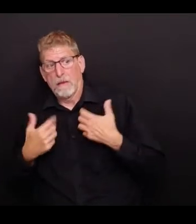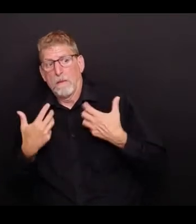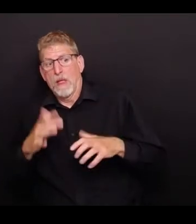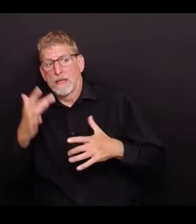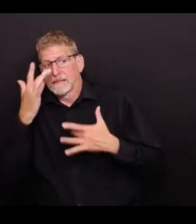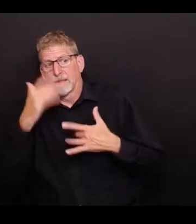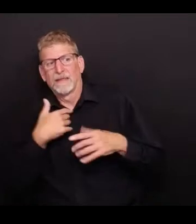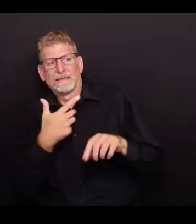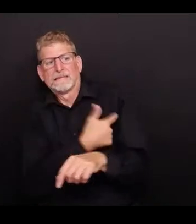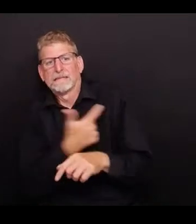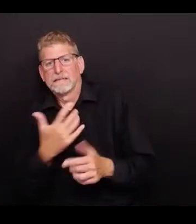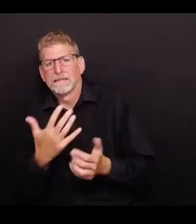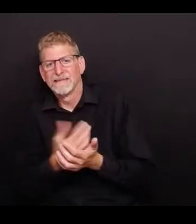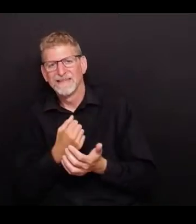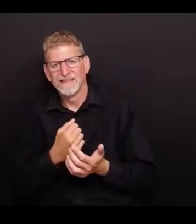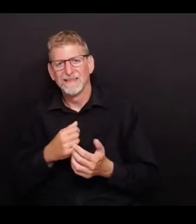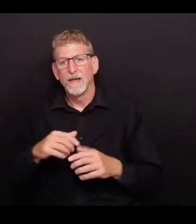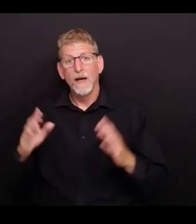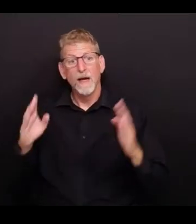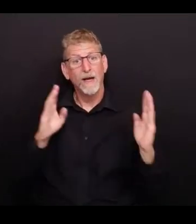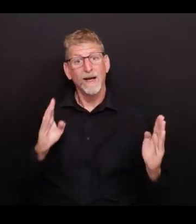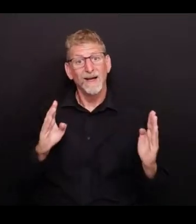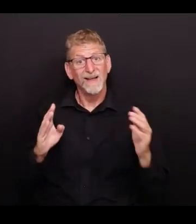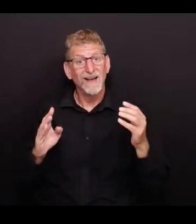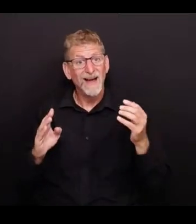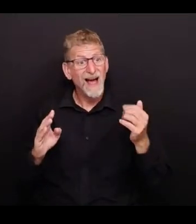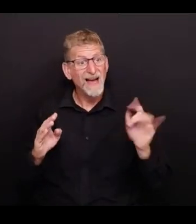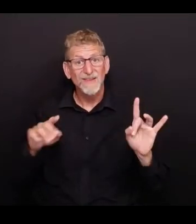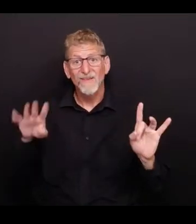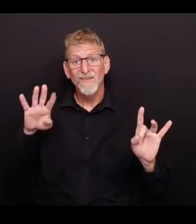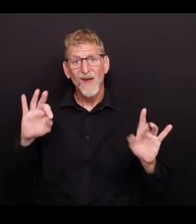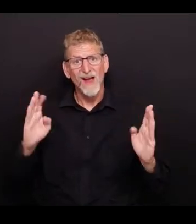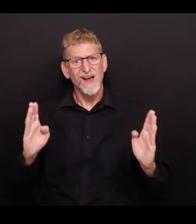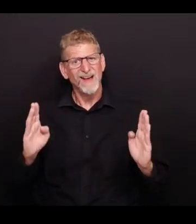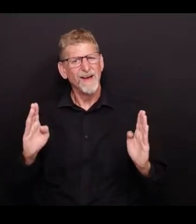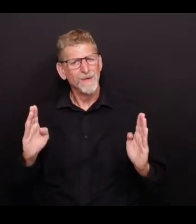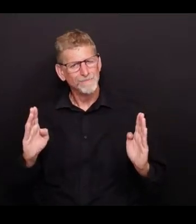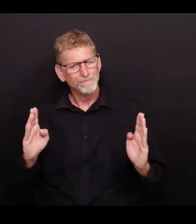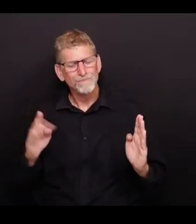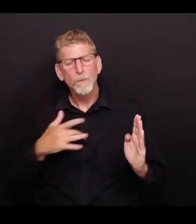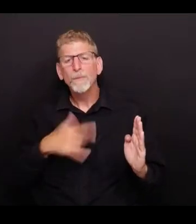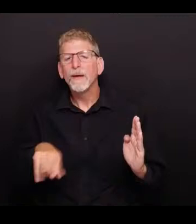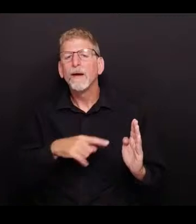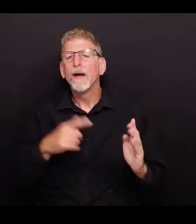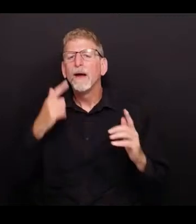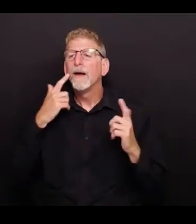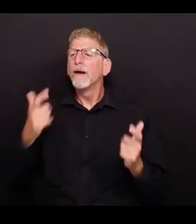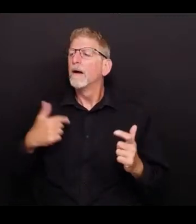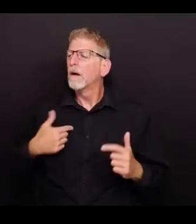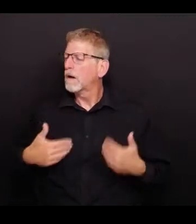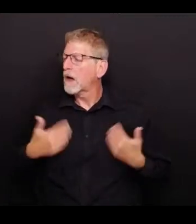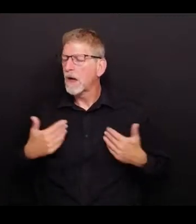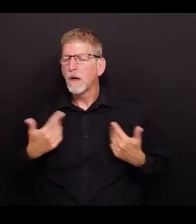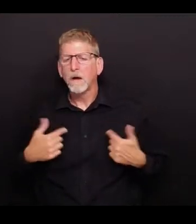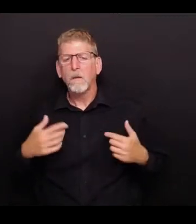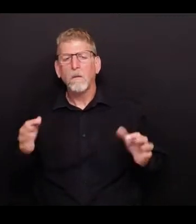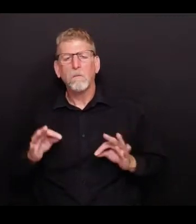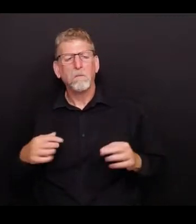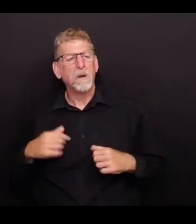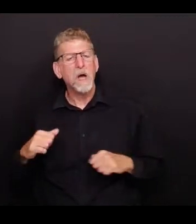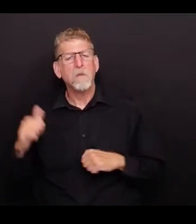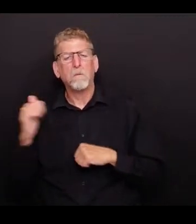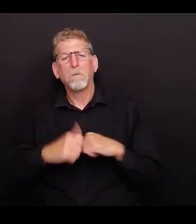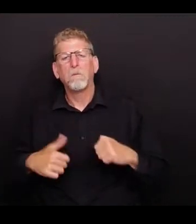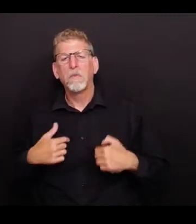18 to 49 population, I think it's both that sense that, oh, I'm younger, I don't need to worry,